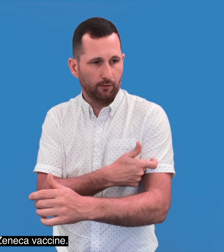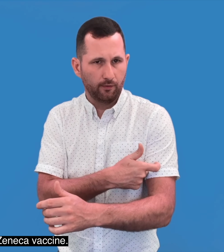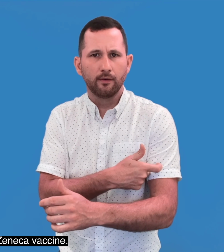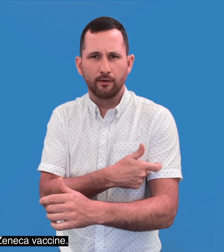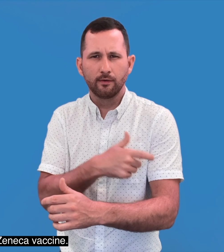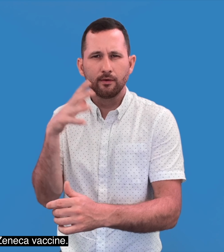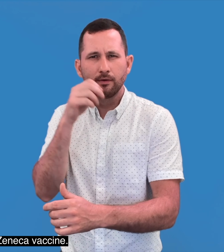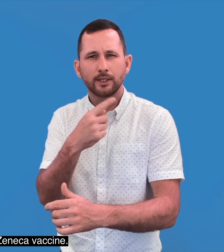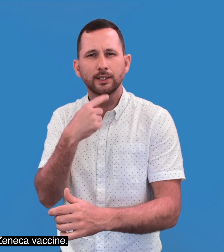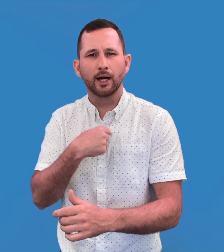Astrazeneca vaccine.